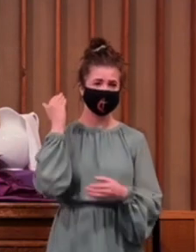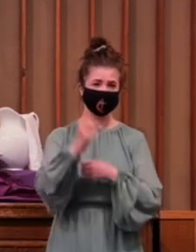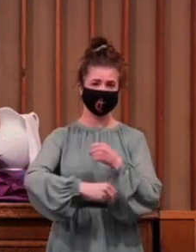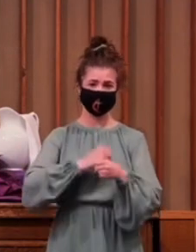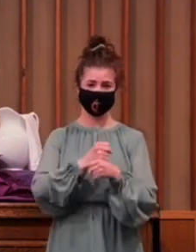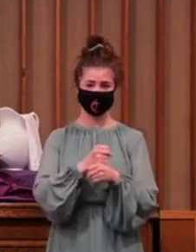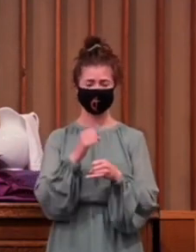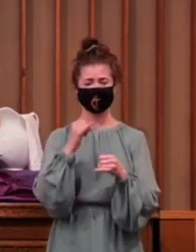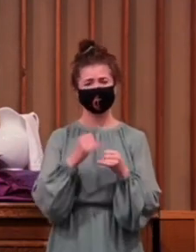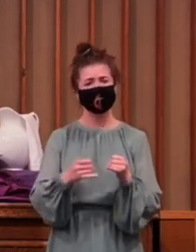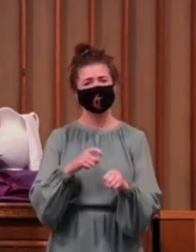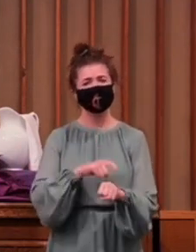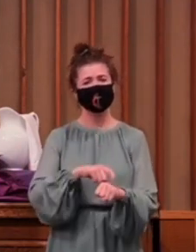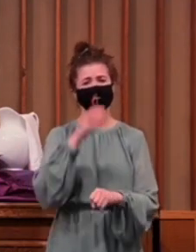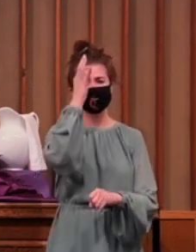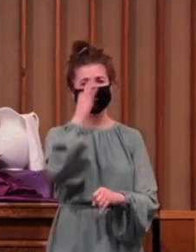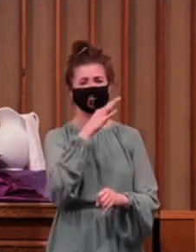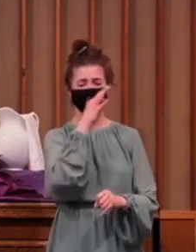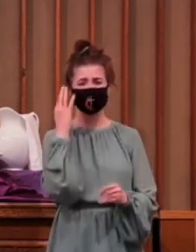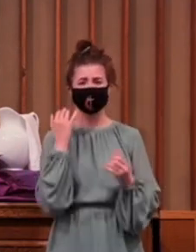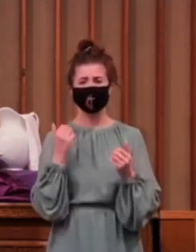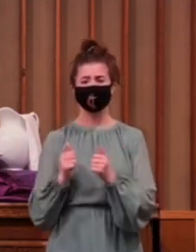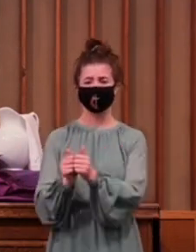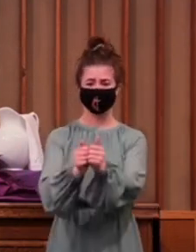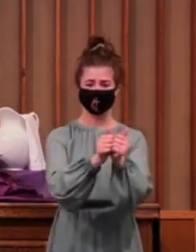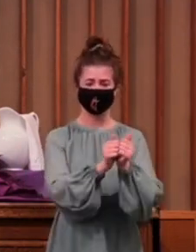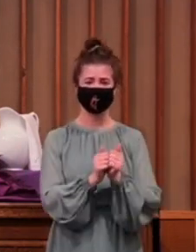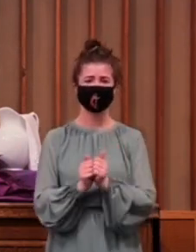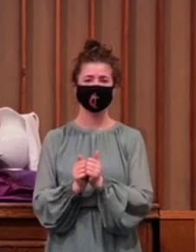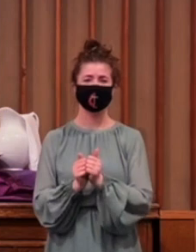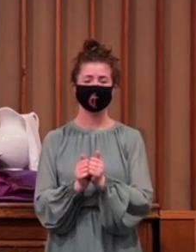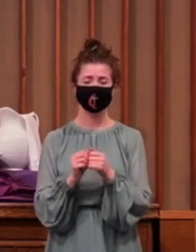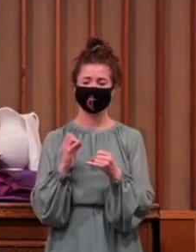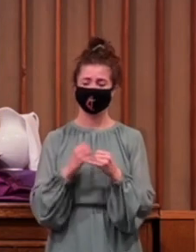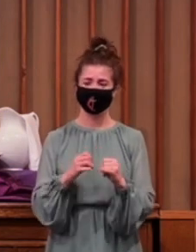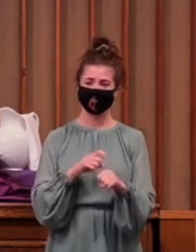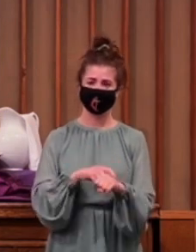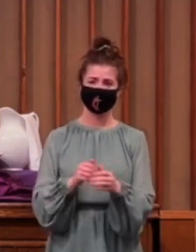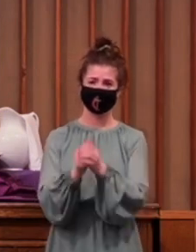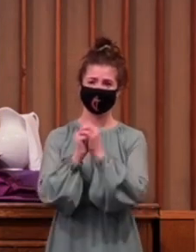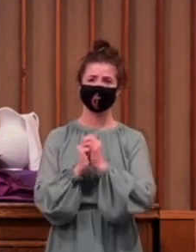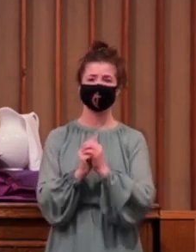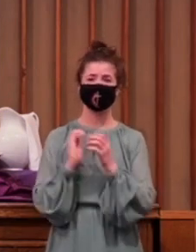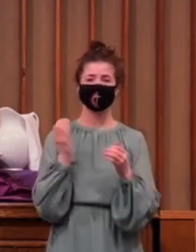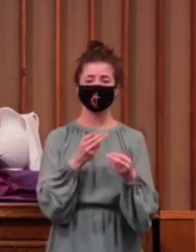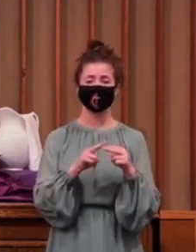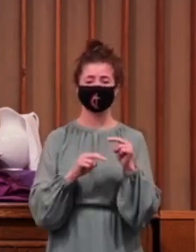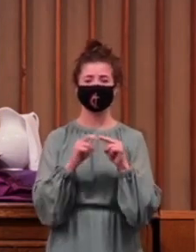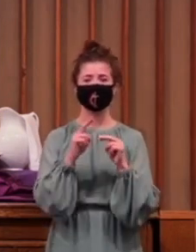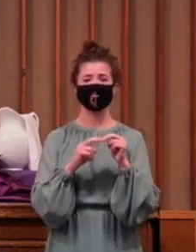we'd get to take communion together in person. The last time we would worship in our building, shake